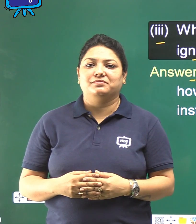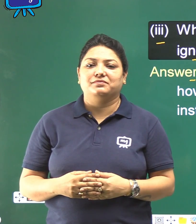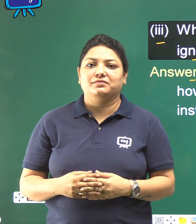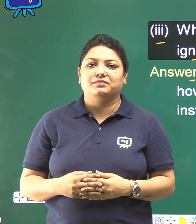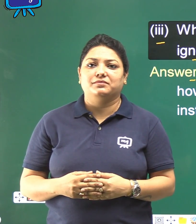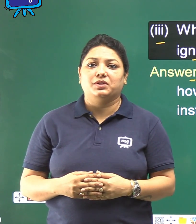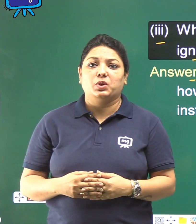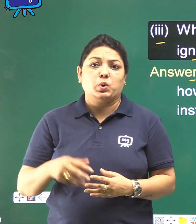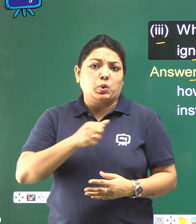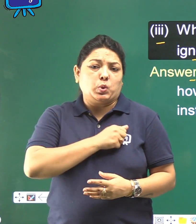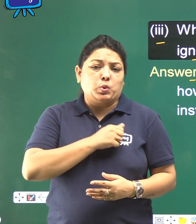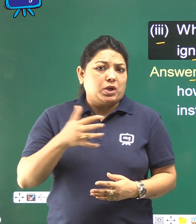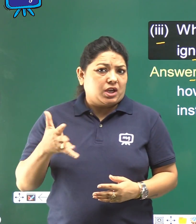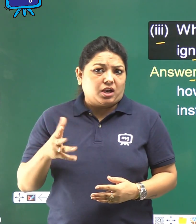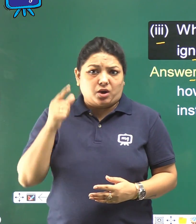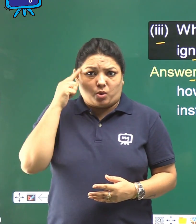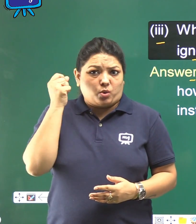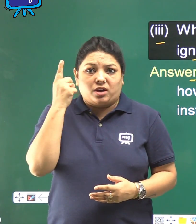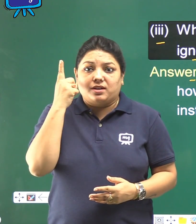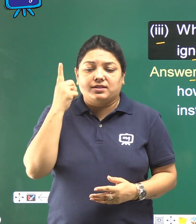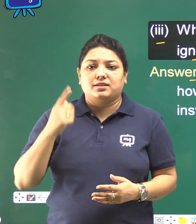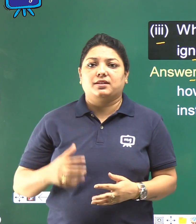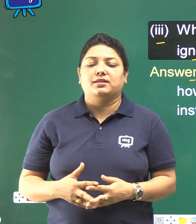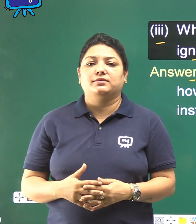we cannot understand